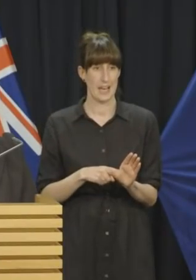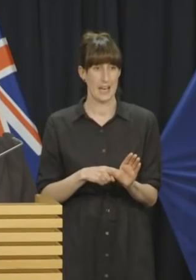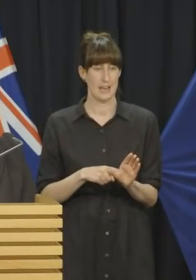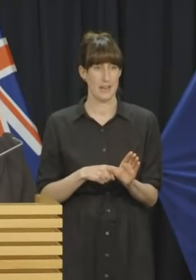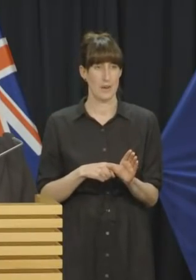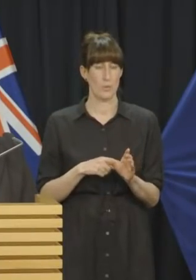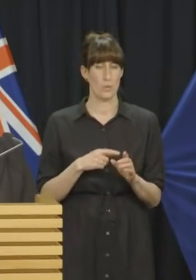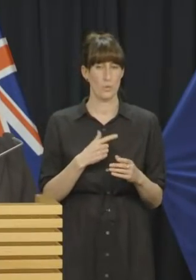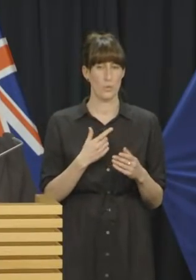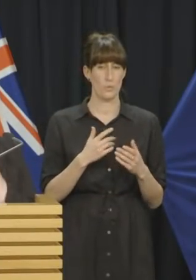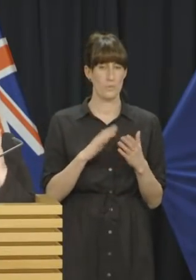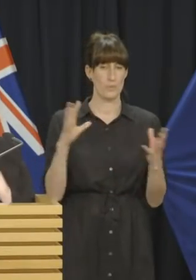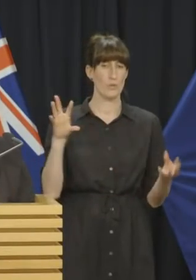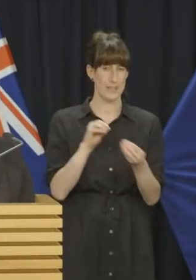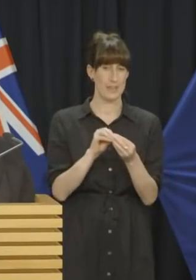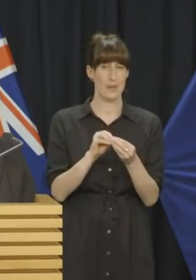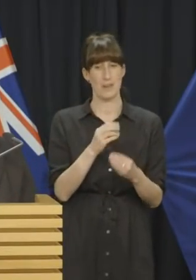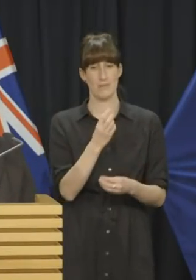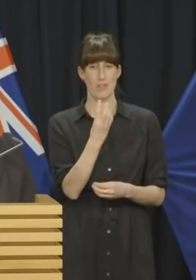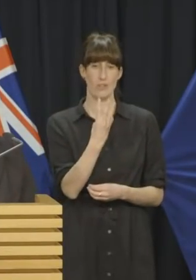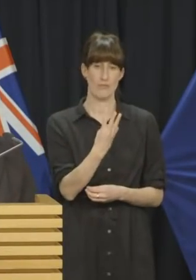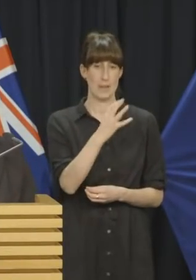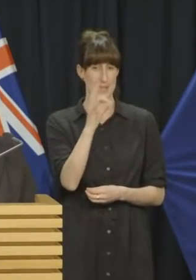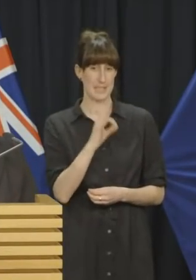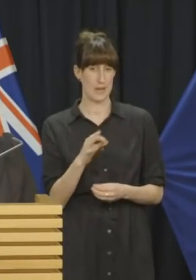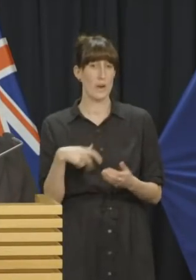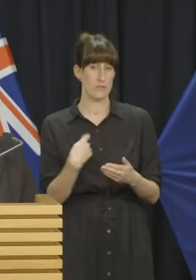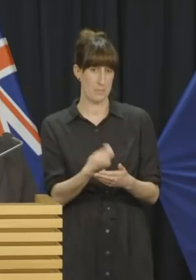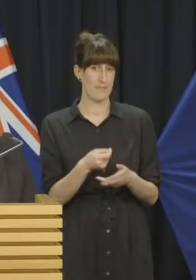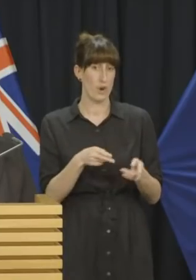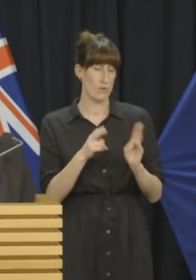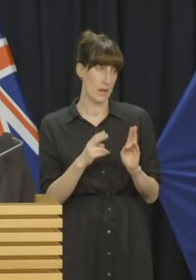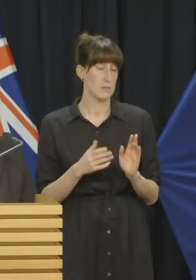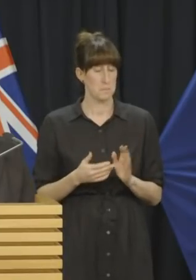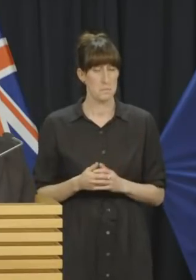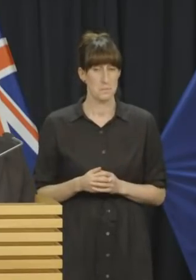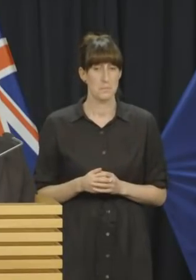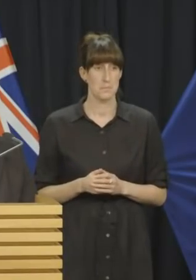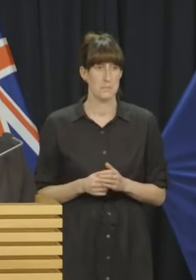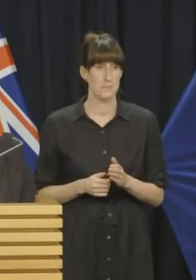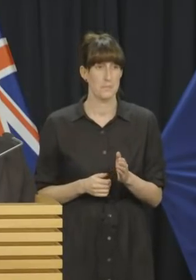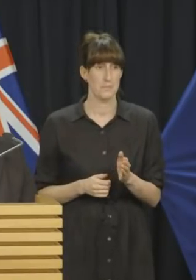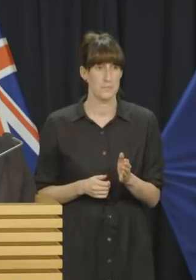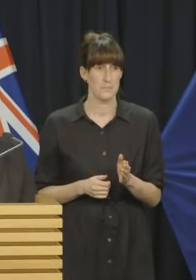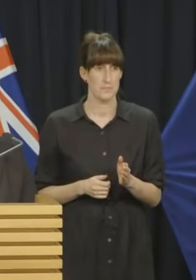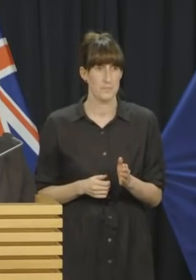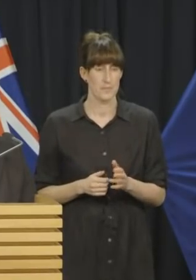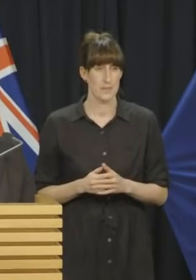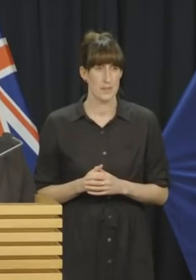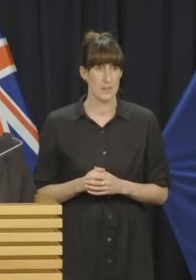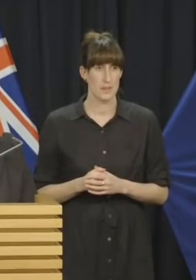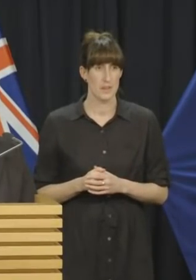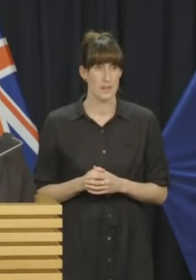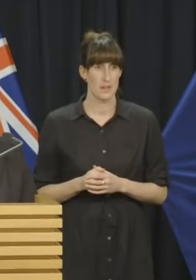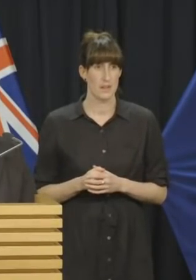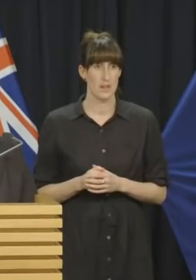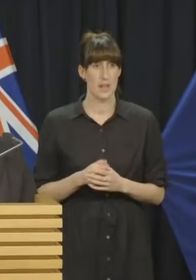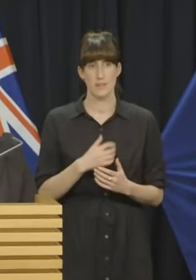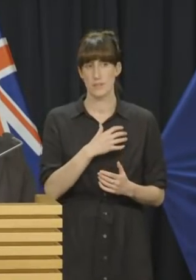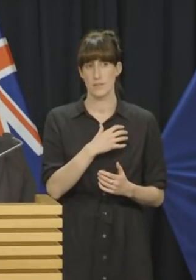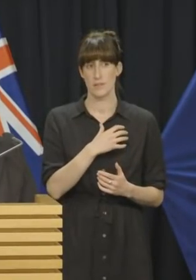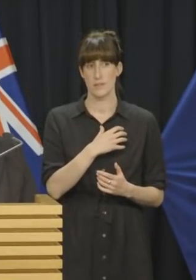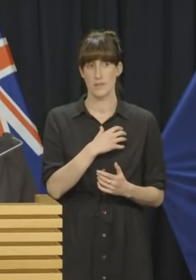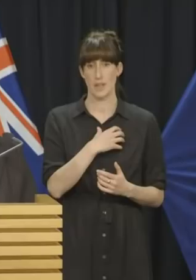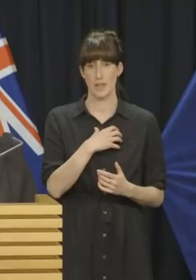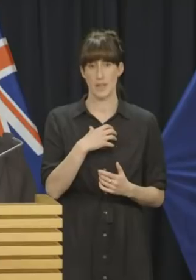Minister, with capacity in managed isolation well below 100% at the moment, is the government of a mind to accept more of the